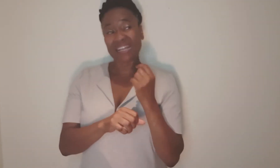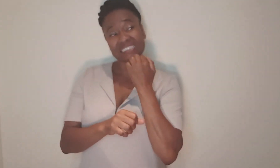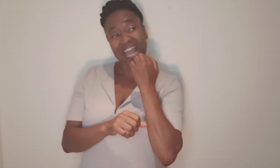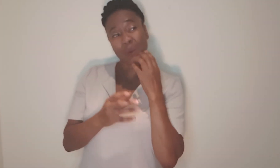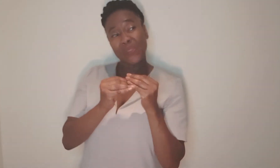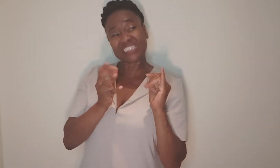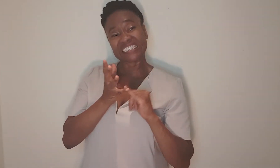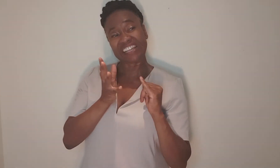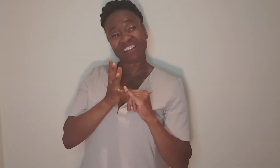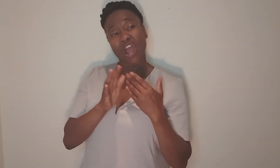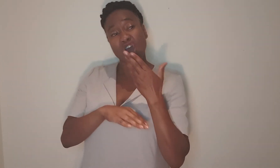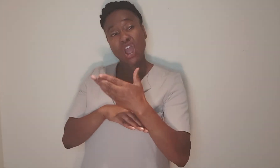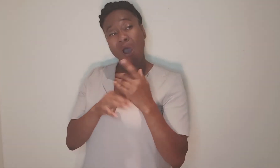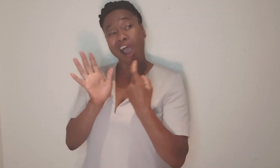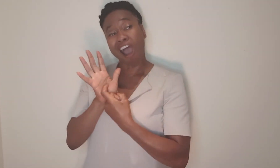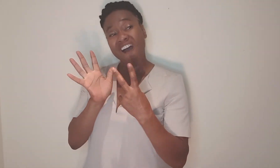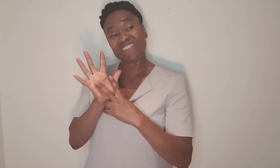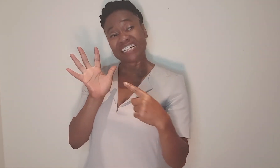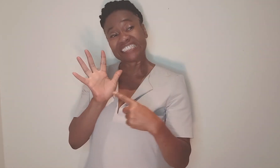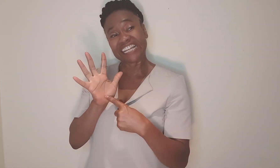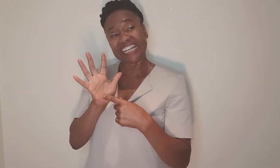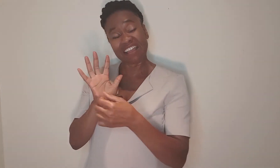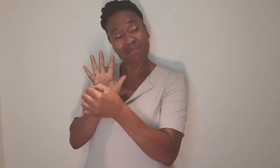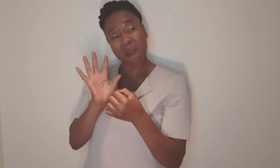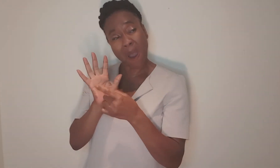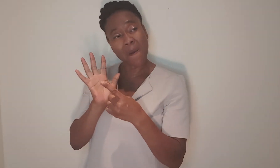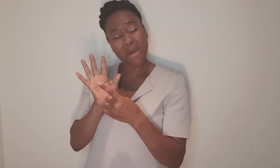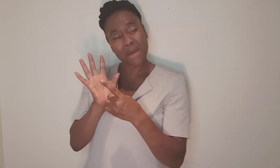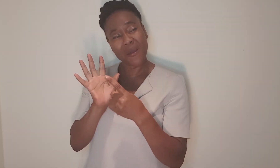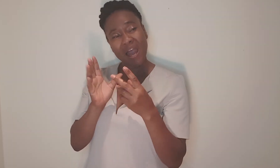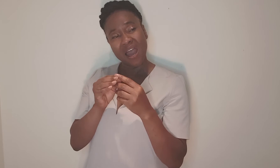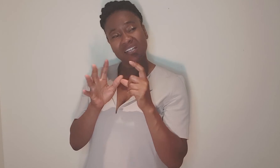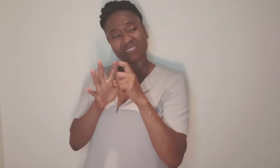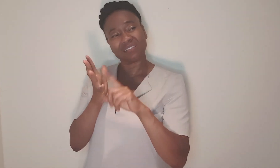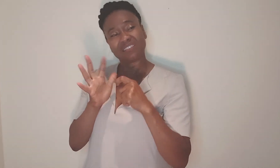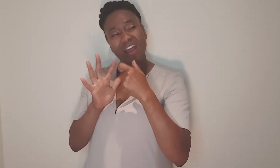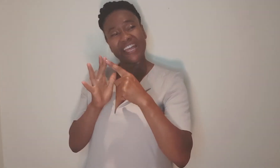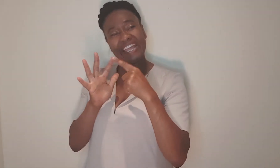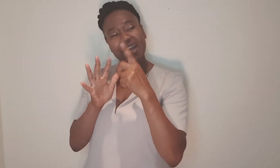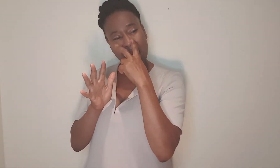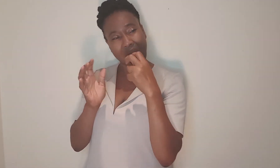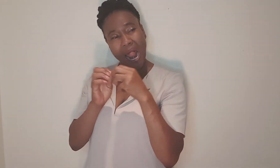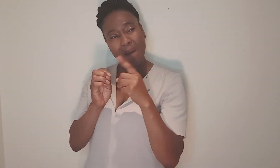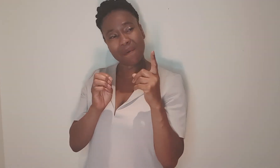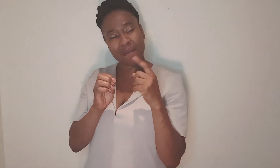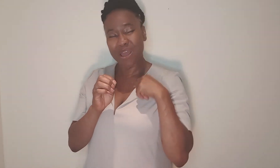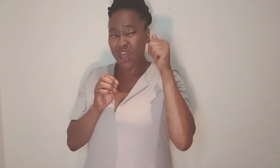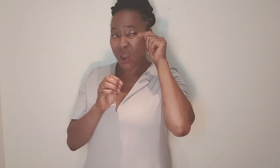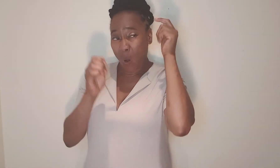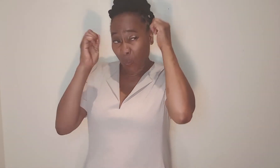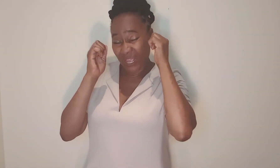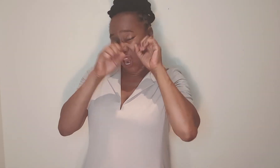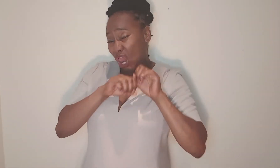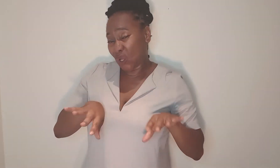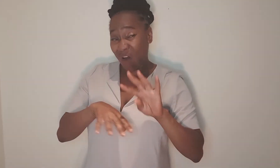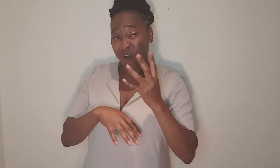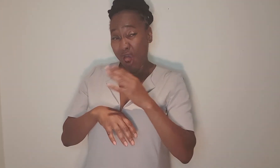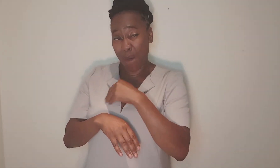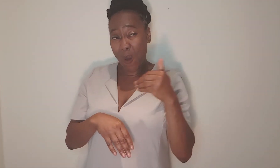they'll lose their wig at 4 a.m. and forget me. But it's okay, because there's a good chance I'll get kissed by someone